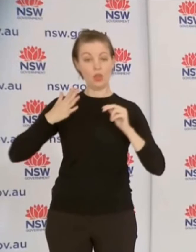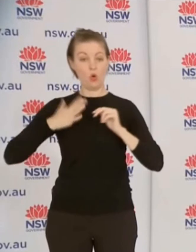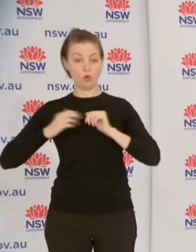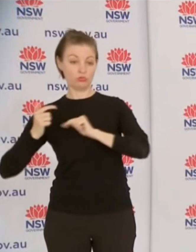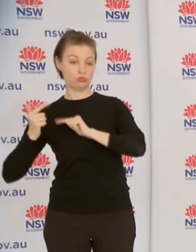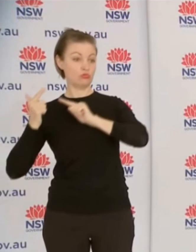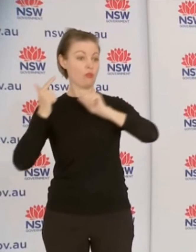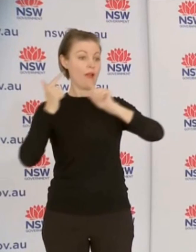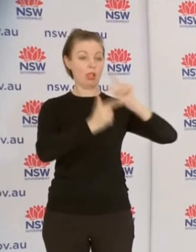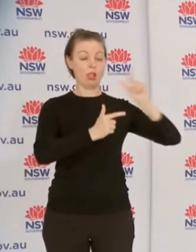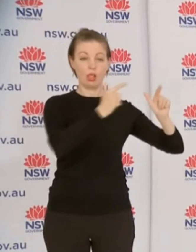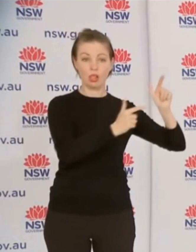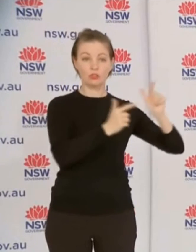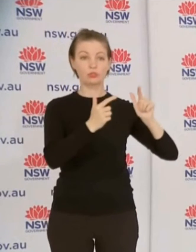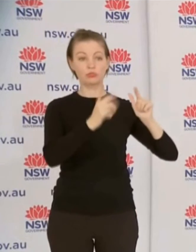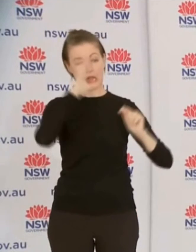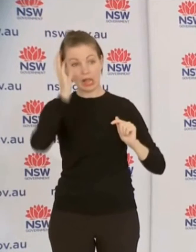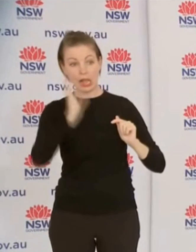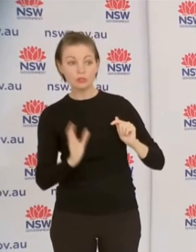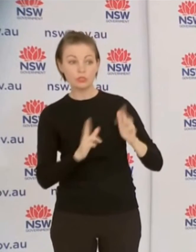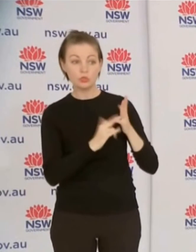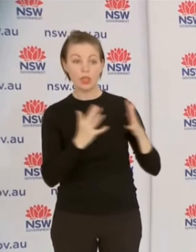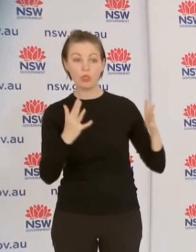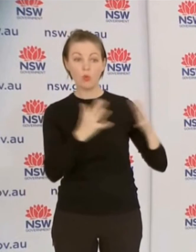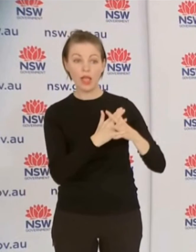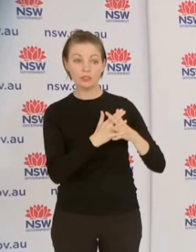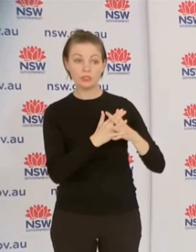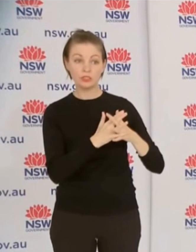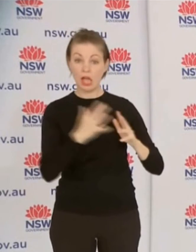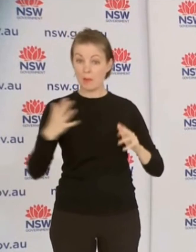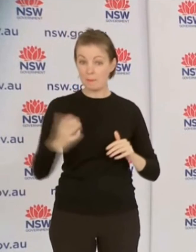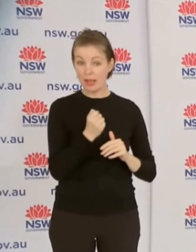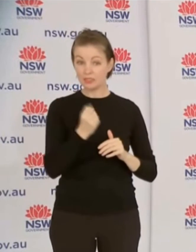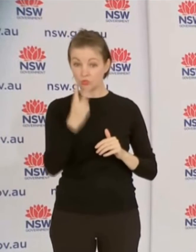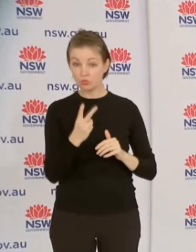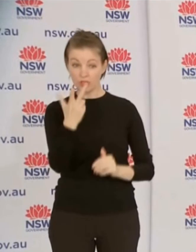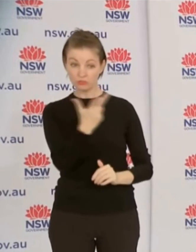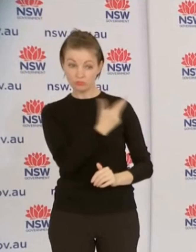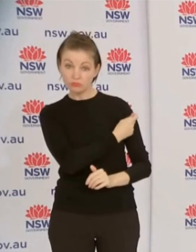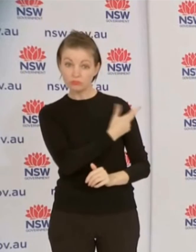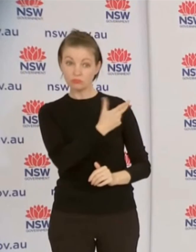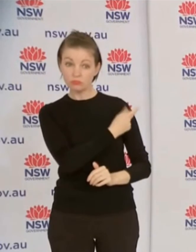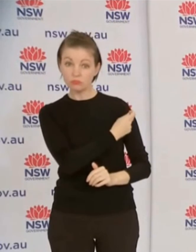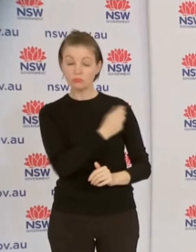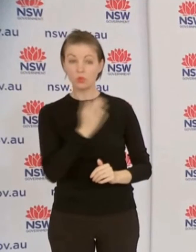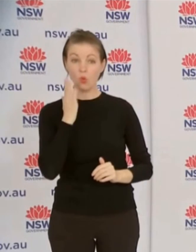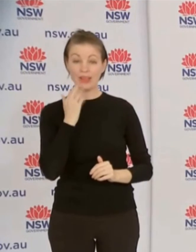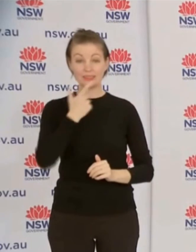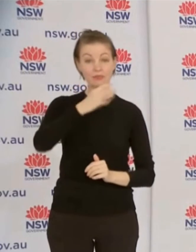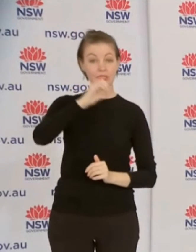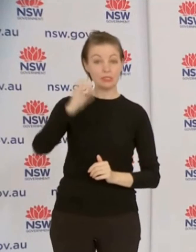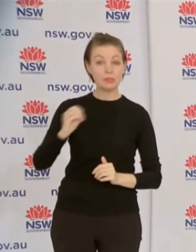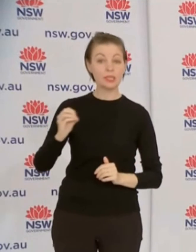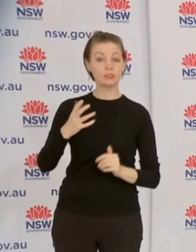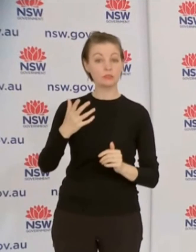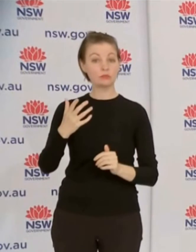from transmission? Yeah, look, the Premier has already touched on that. We're having a consideration about regional travel, how Metro or Greater Sydney engages with regional